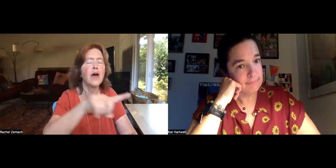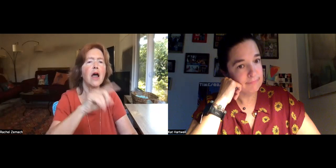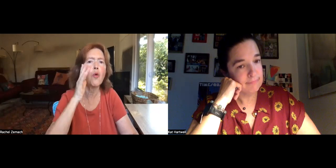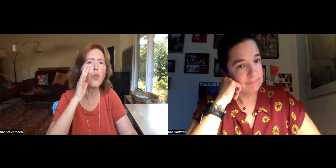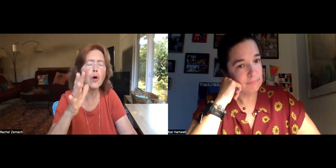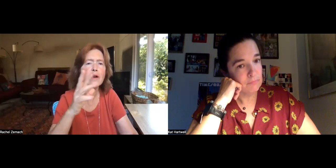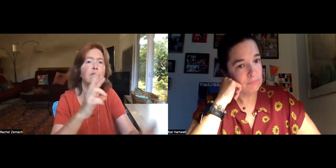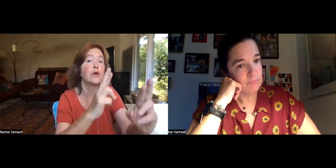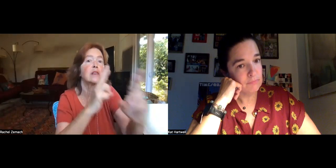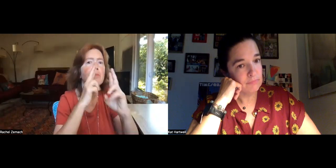there, water with the back.